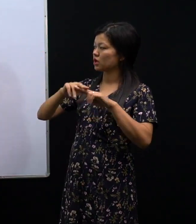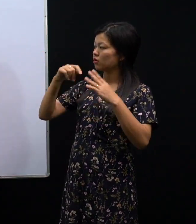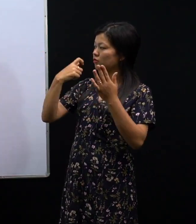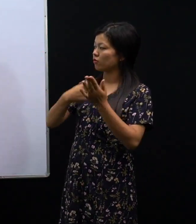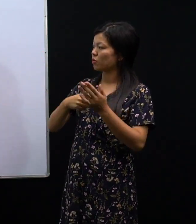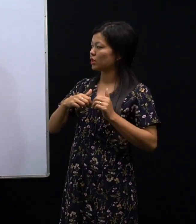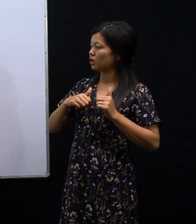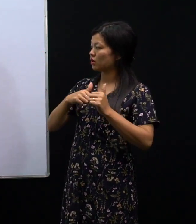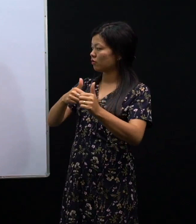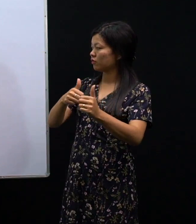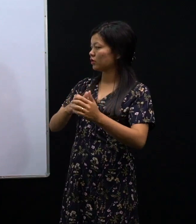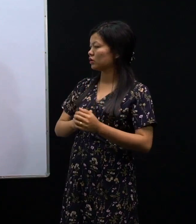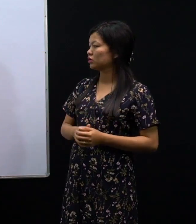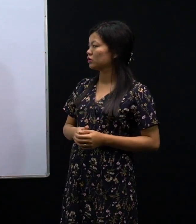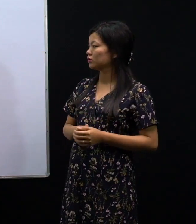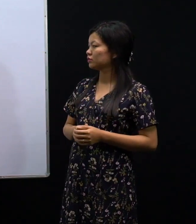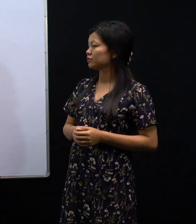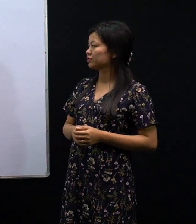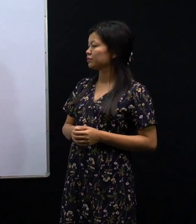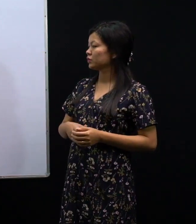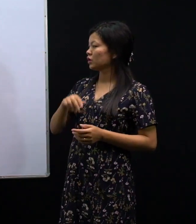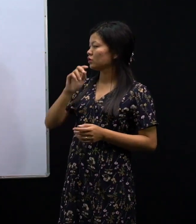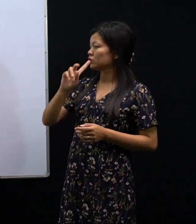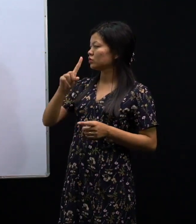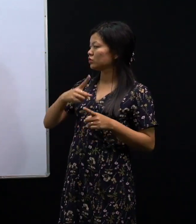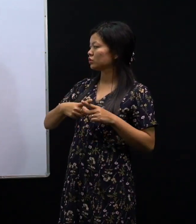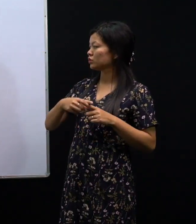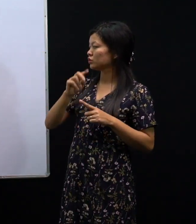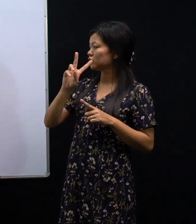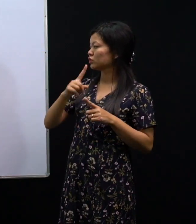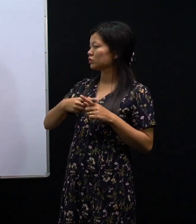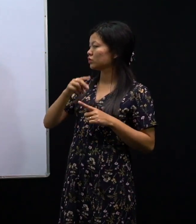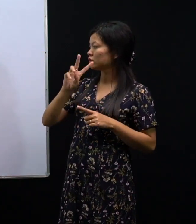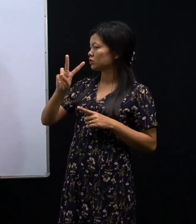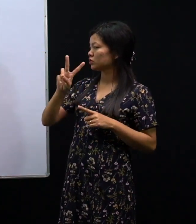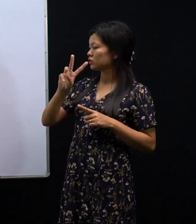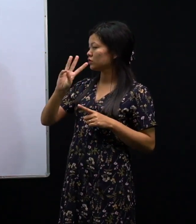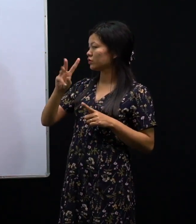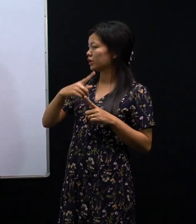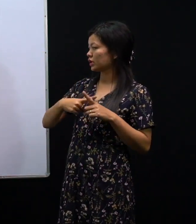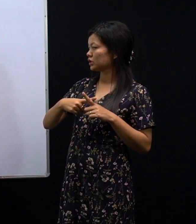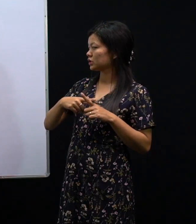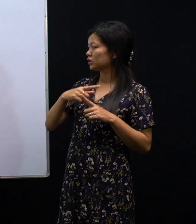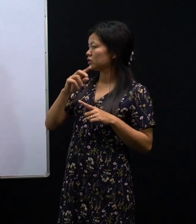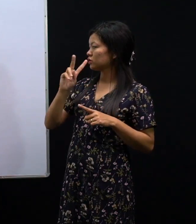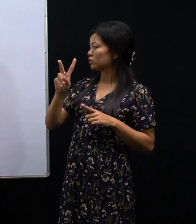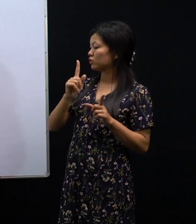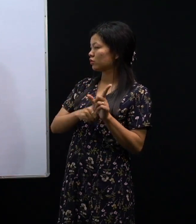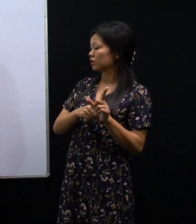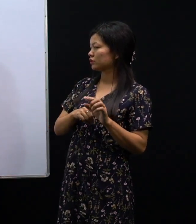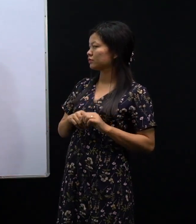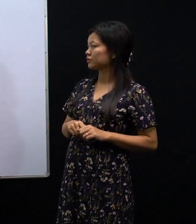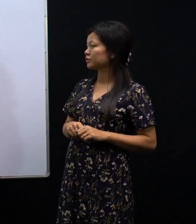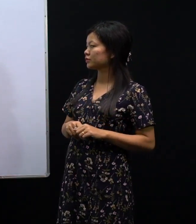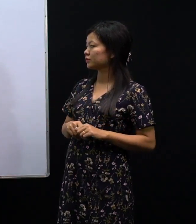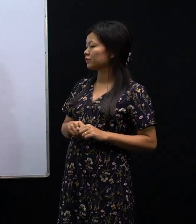3x into 2y is into first into second. Now we check, 2 3s are 6, 2s are